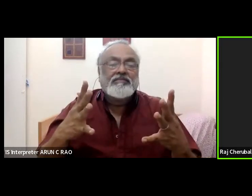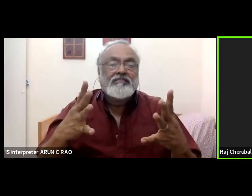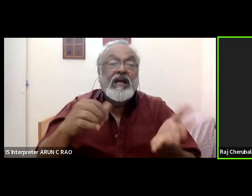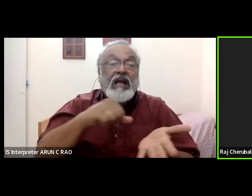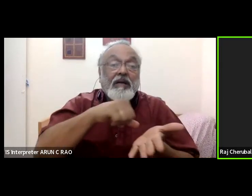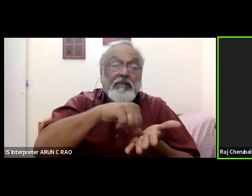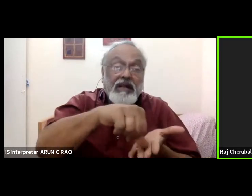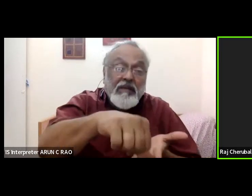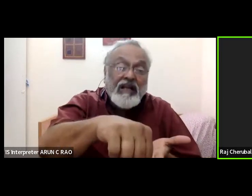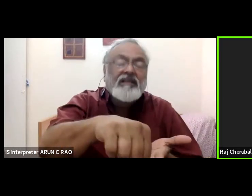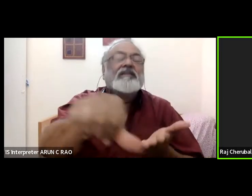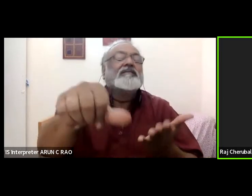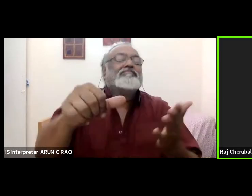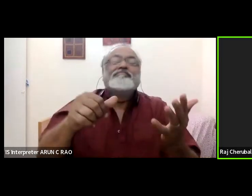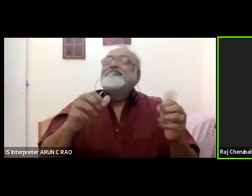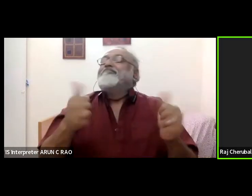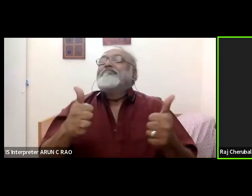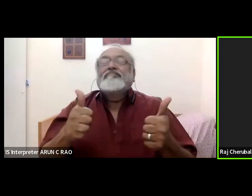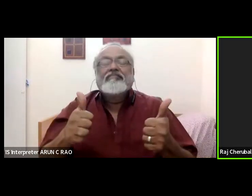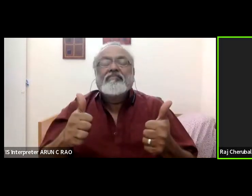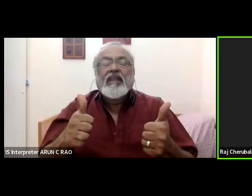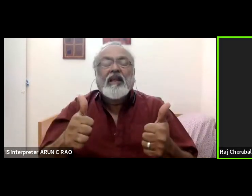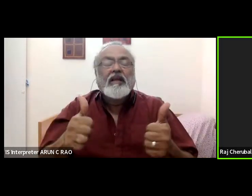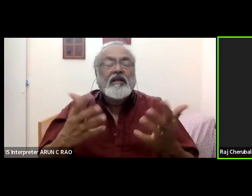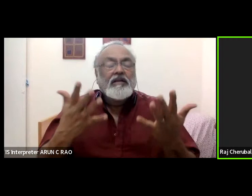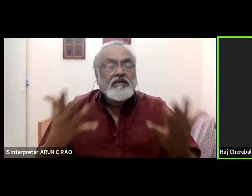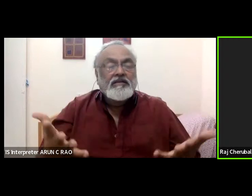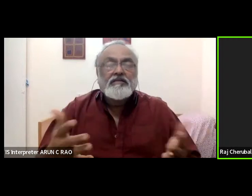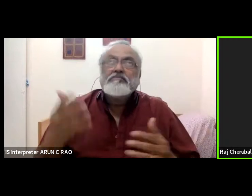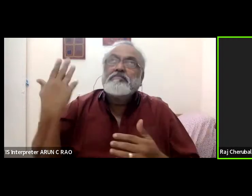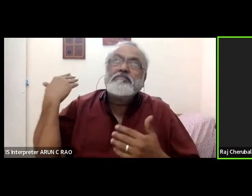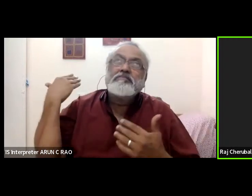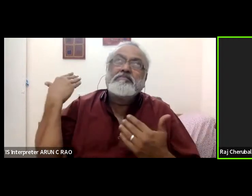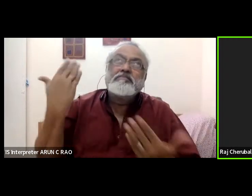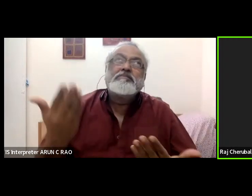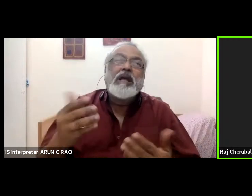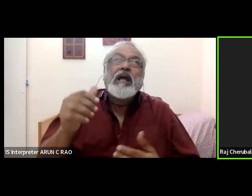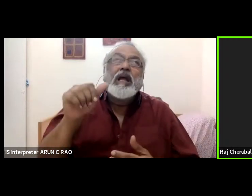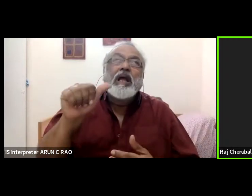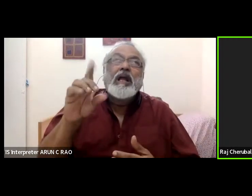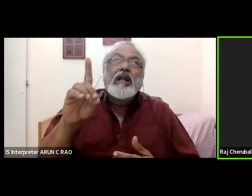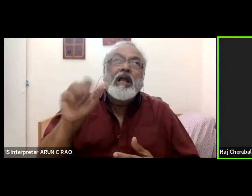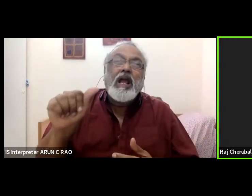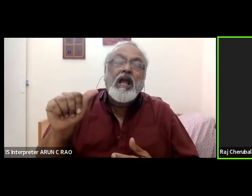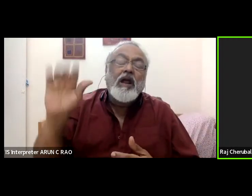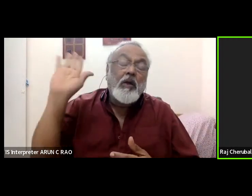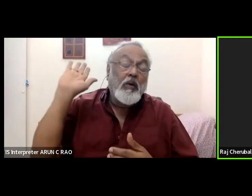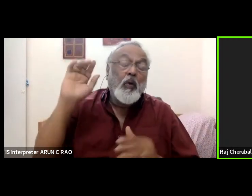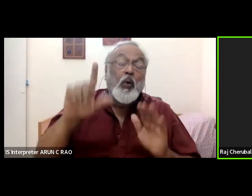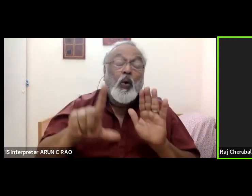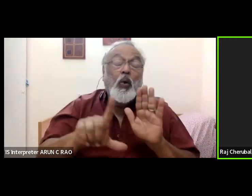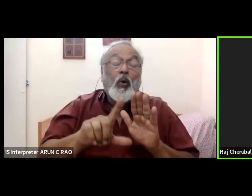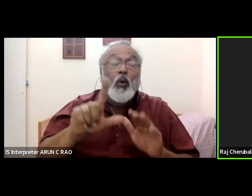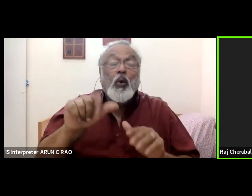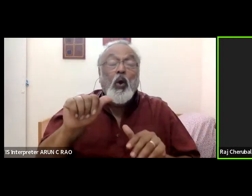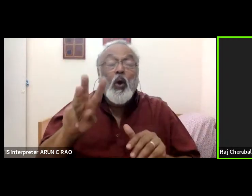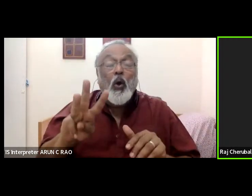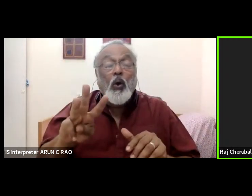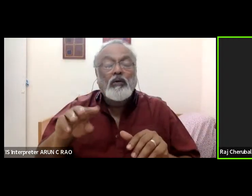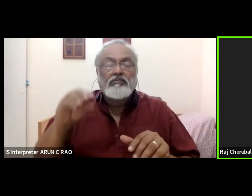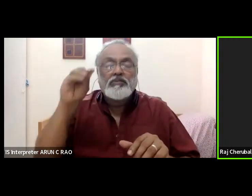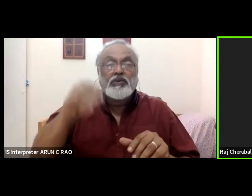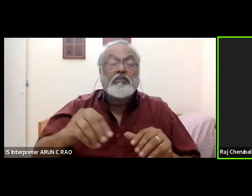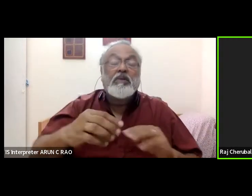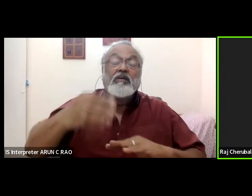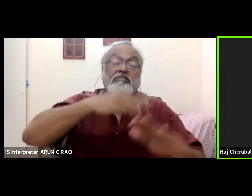Act in the early 90s, I think, did put in laws that said, look, you need to retrofit your buildings.